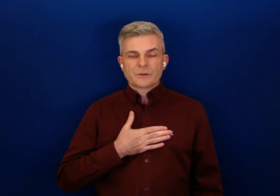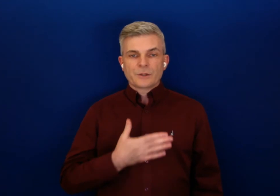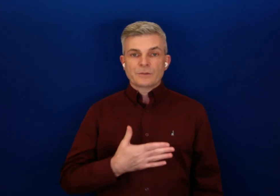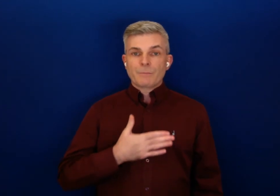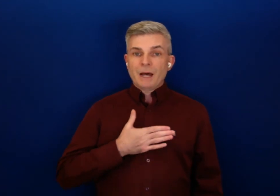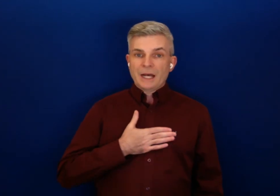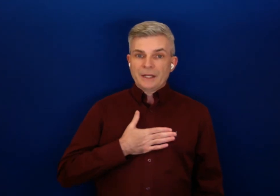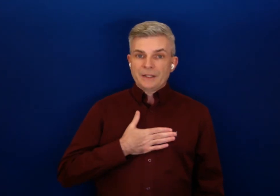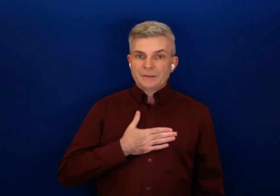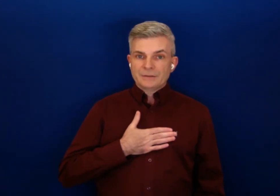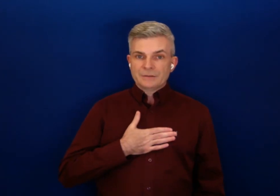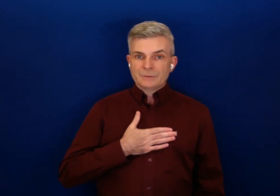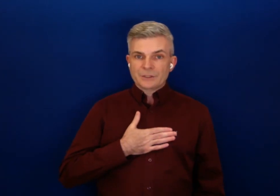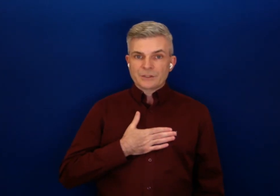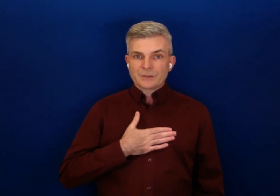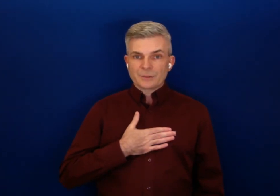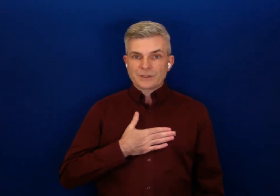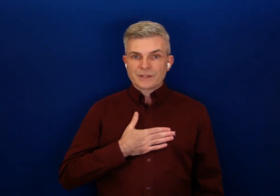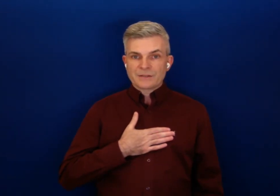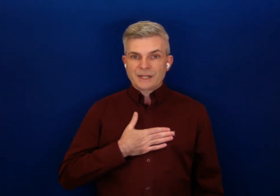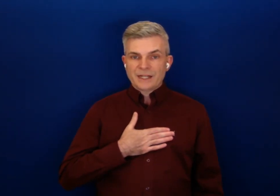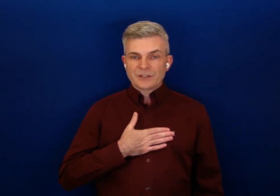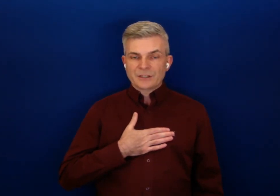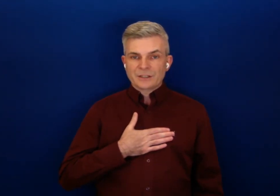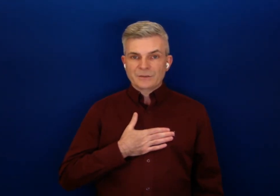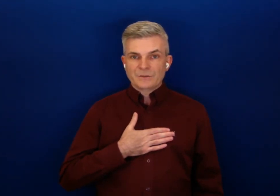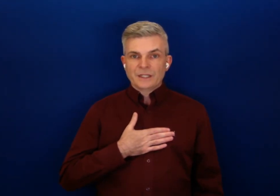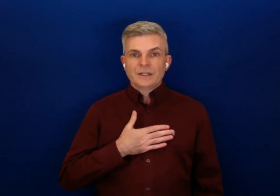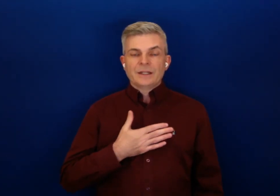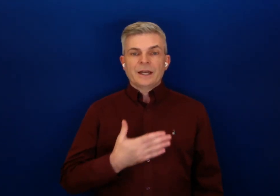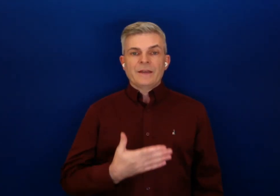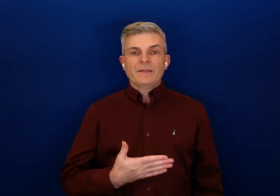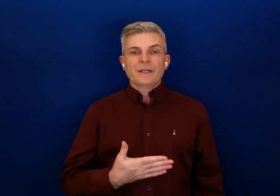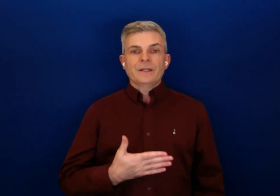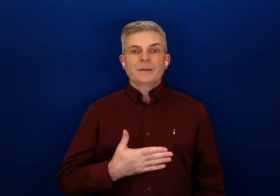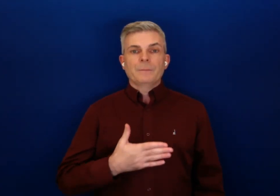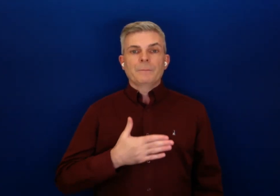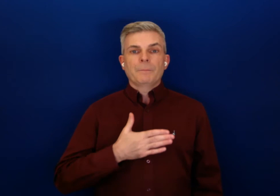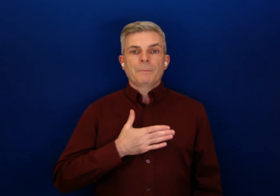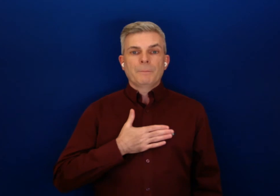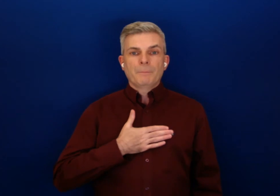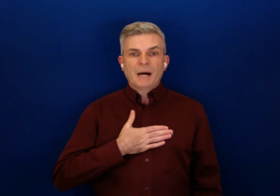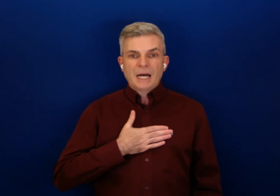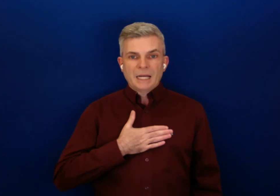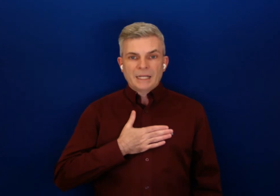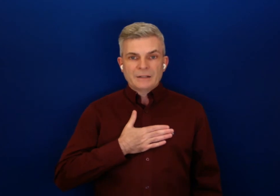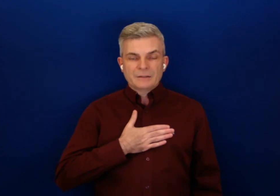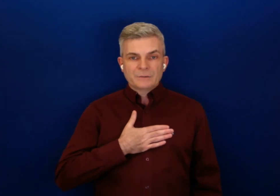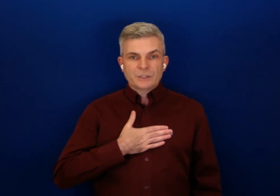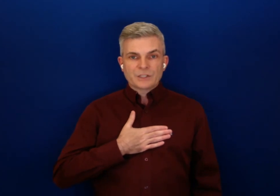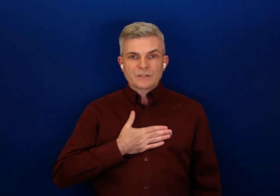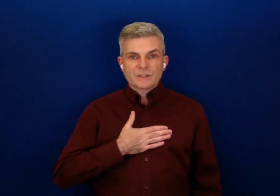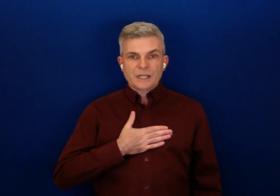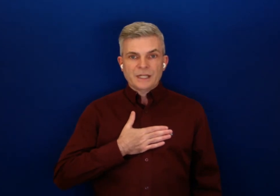there's my, which is a possessive adjective, and then mine, which is